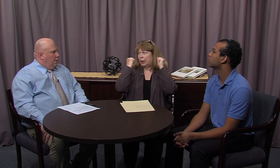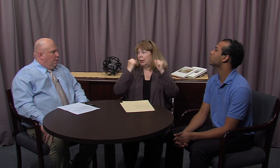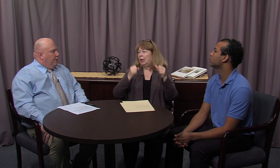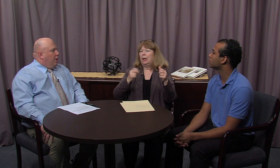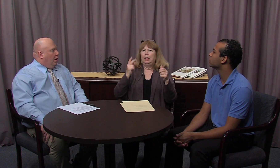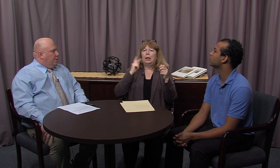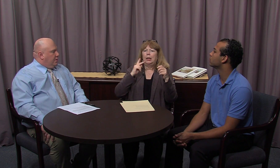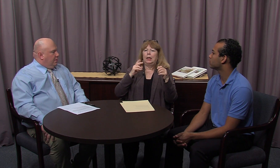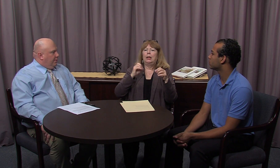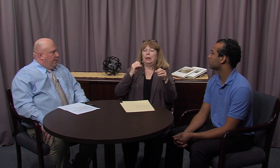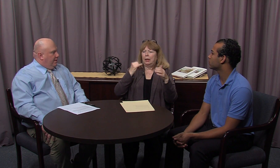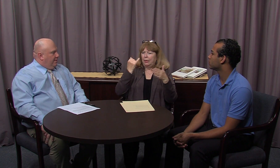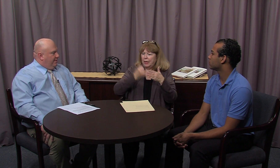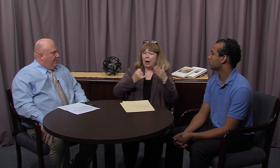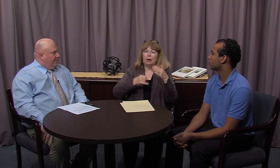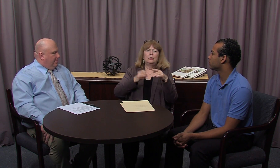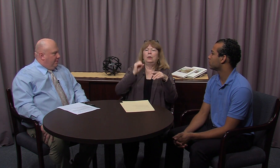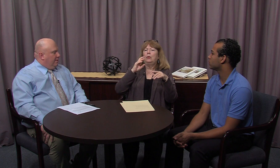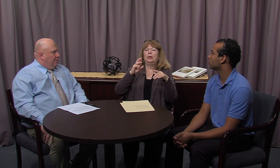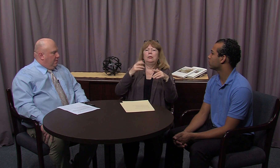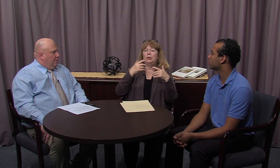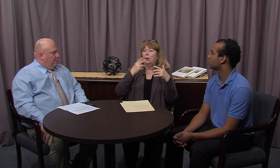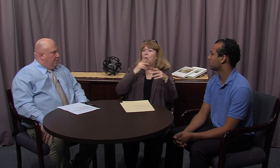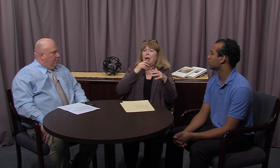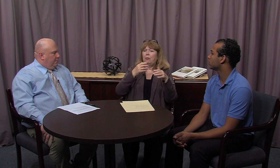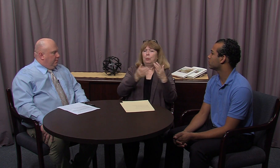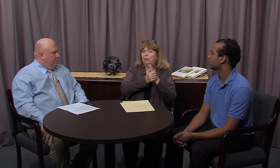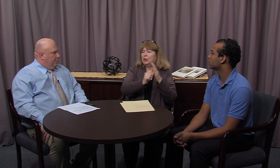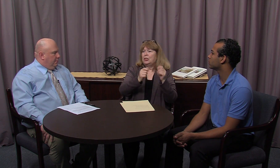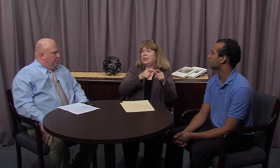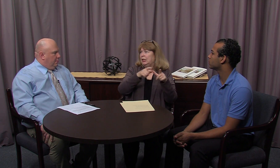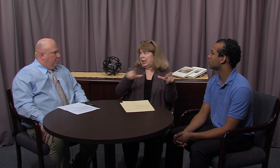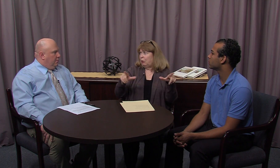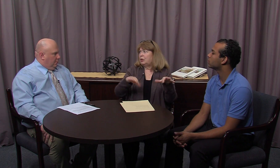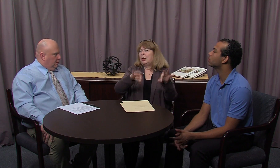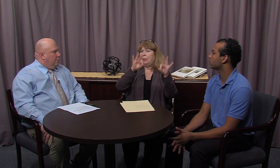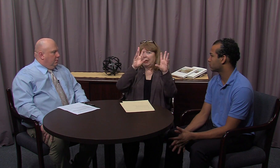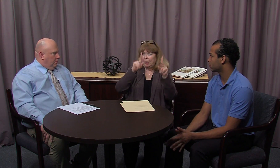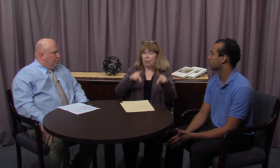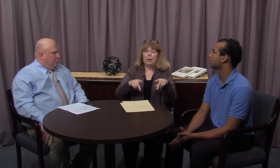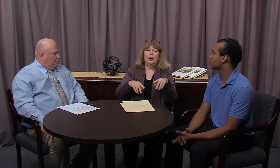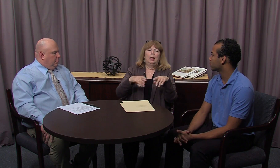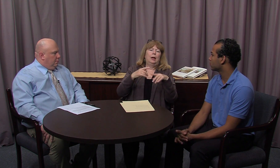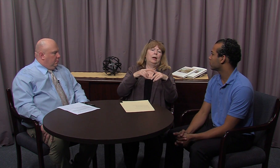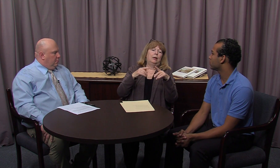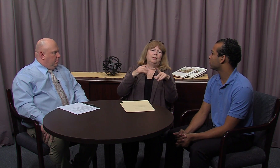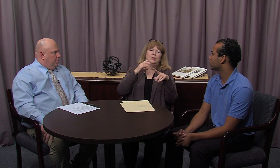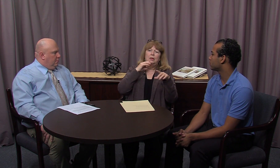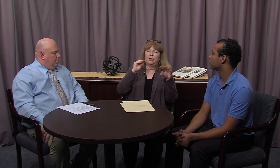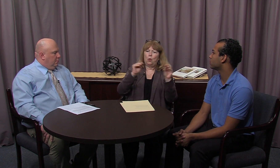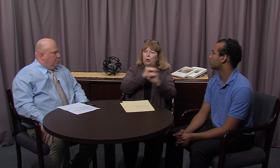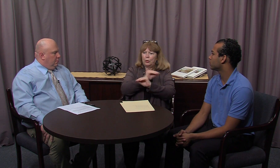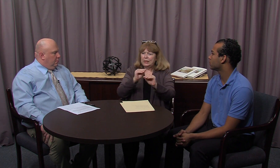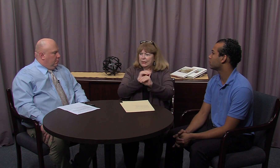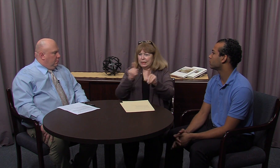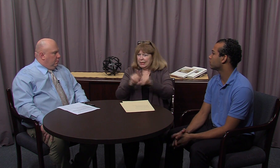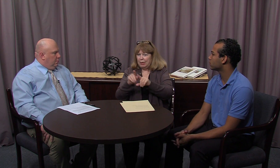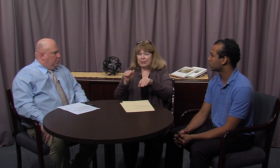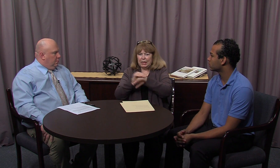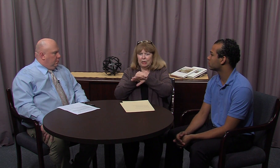In the arts, right? In the arts, or or have a proficiency in language, they pick it up. The order isn't the same as English,